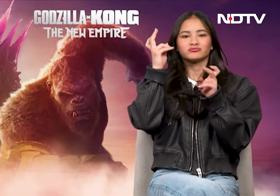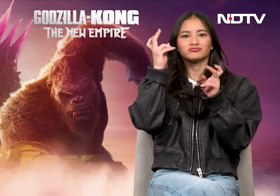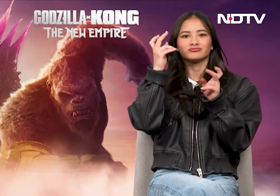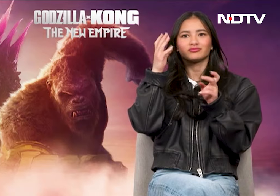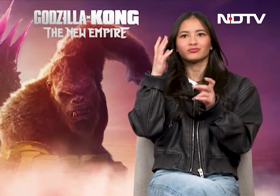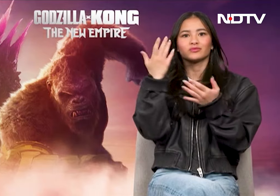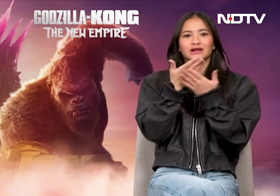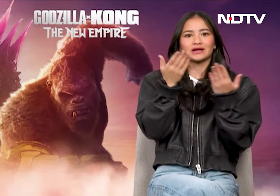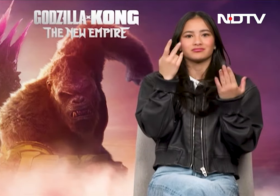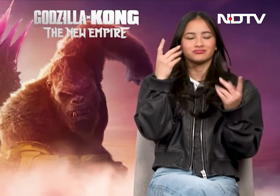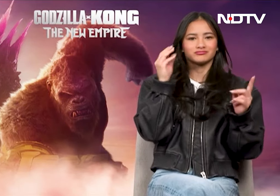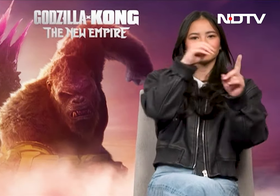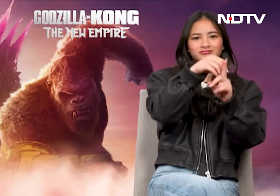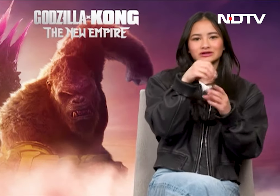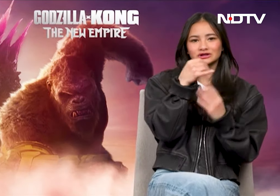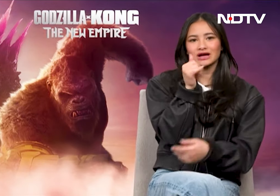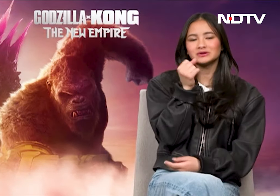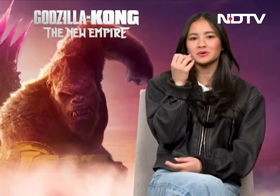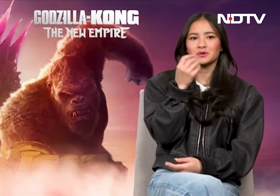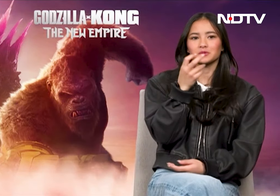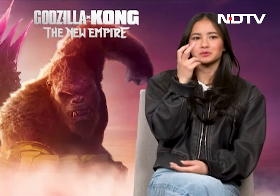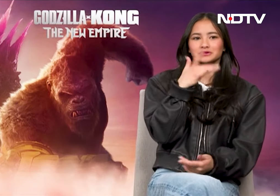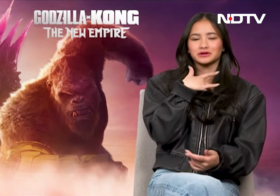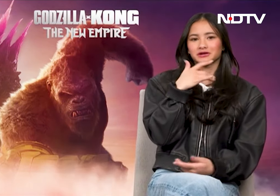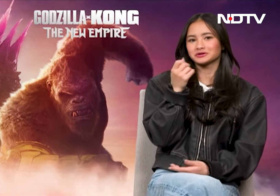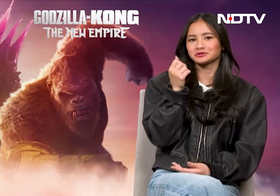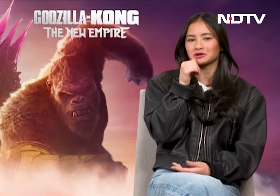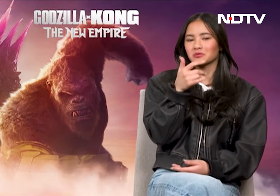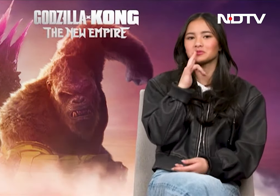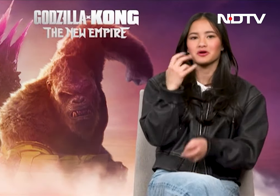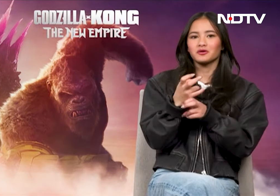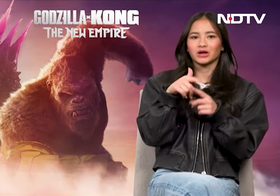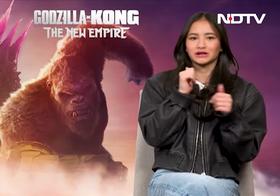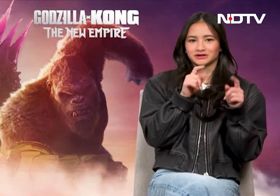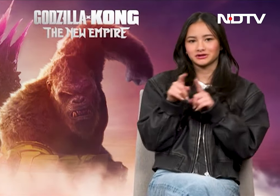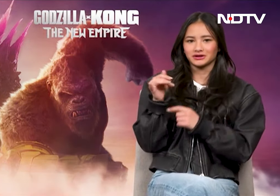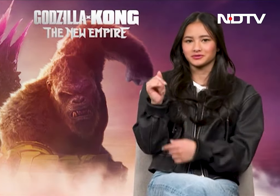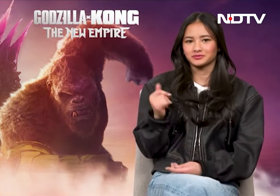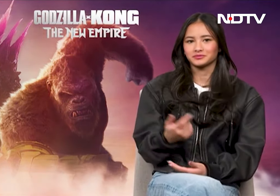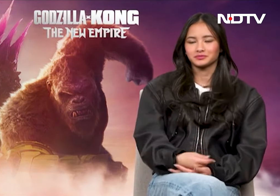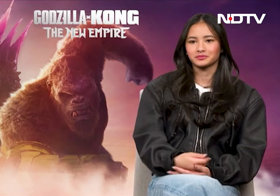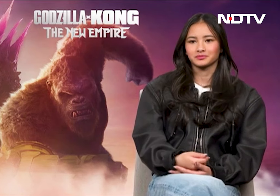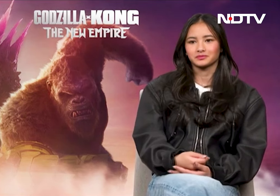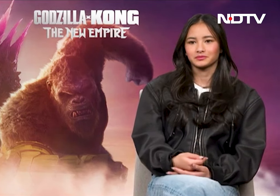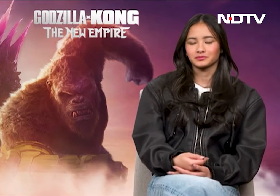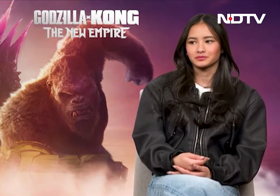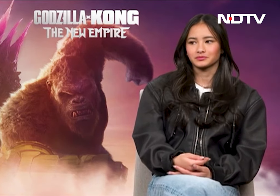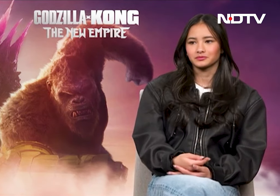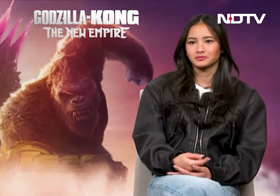I kind of thought about her personality and what kind of person she would have. So I just portrayed that in my acting when I acted as Gia.